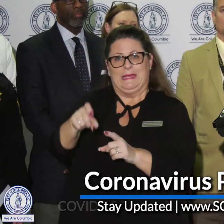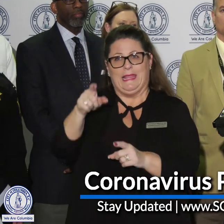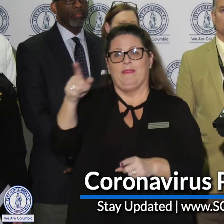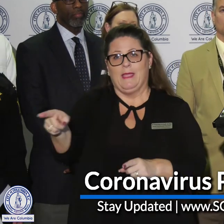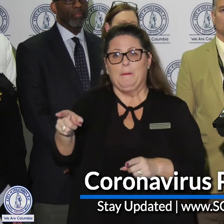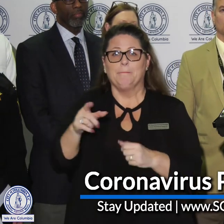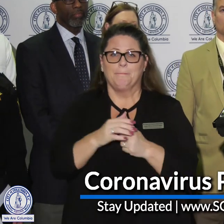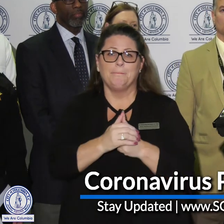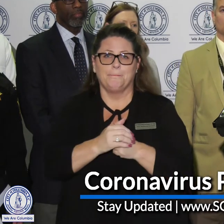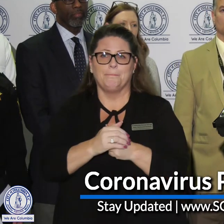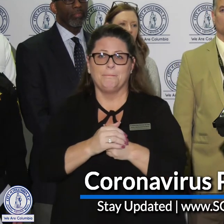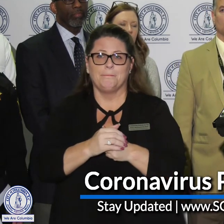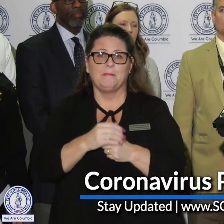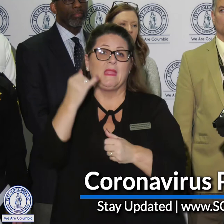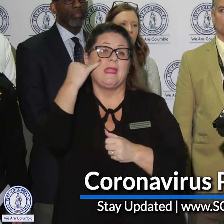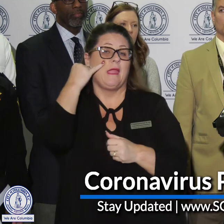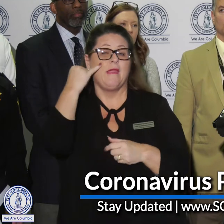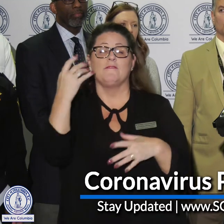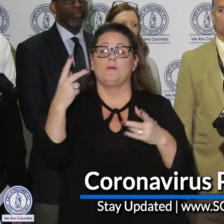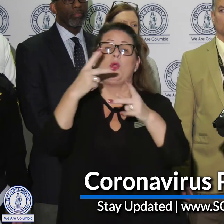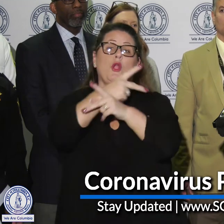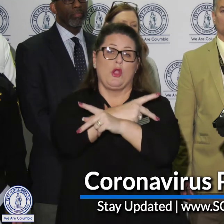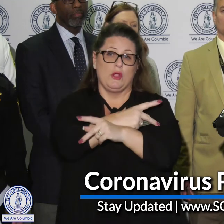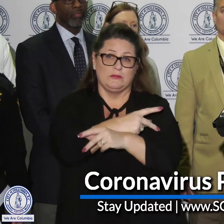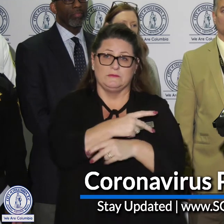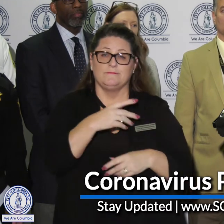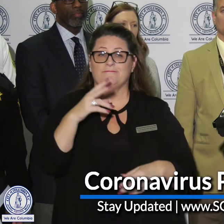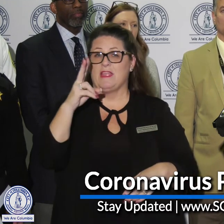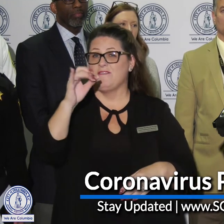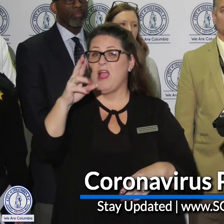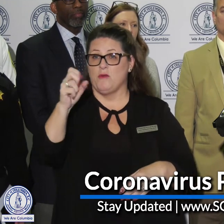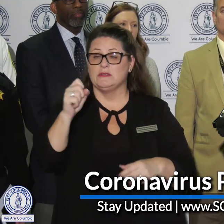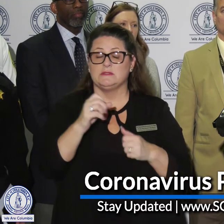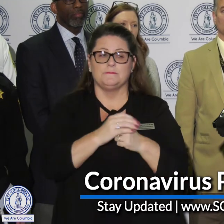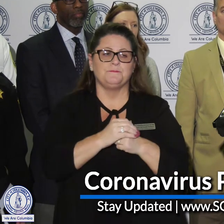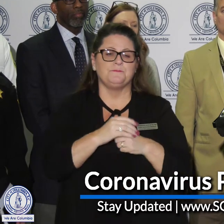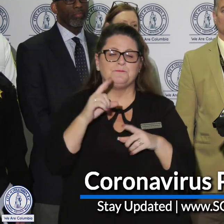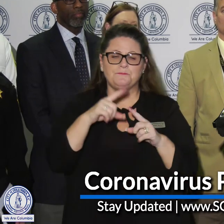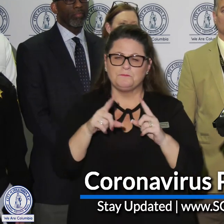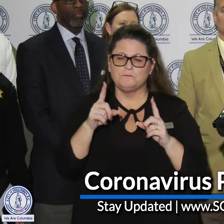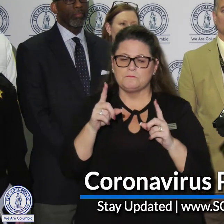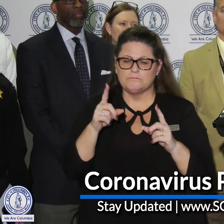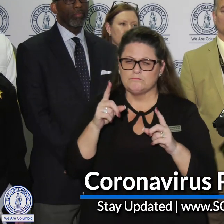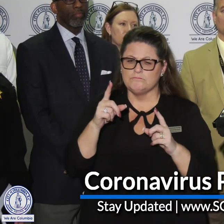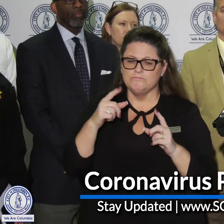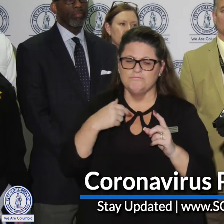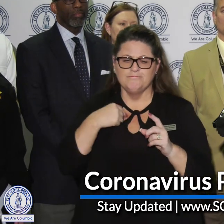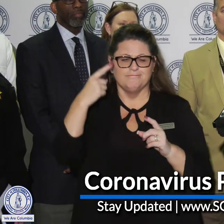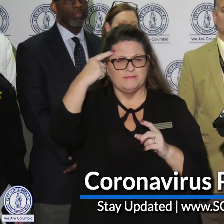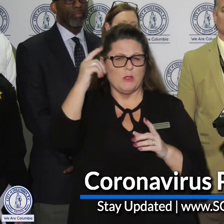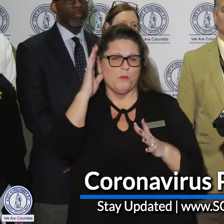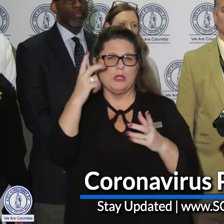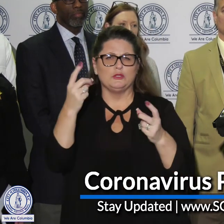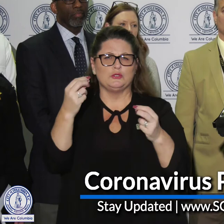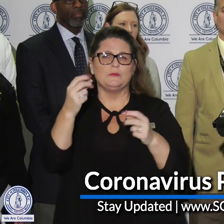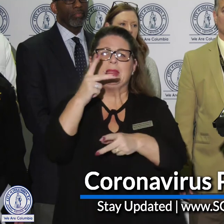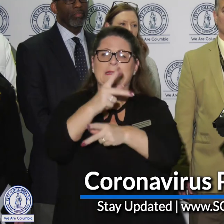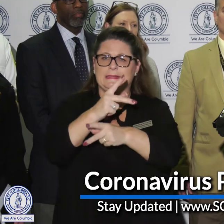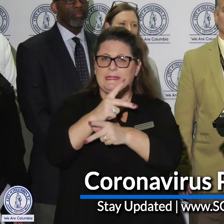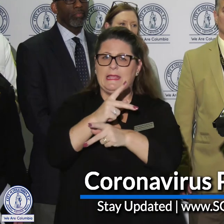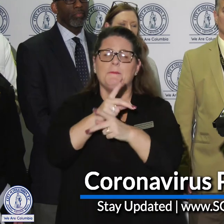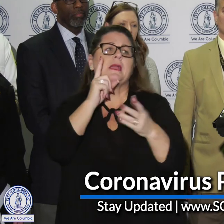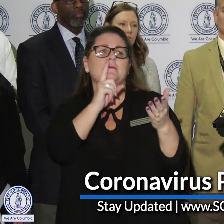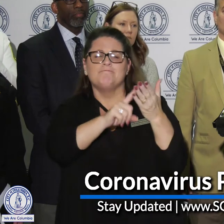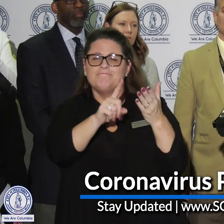things become worse as far as the coronavirus. What I think we will probably do is then continue the audit